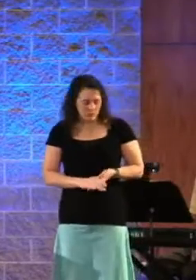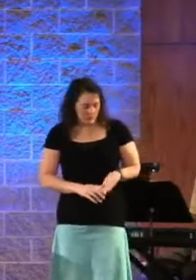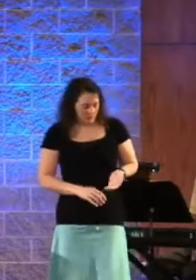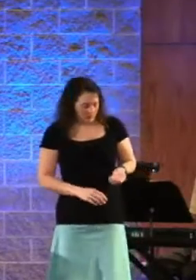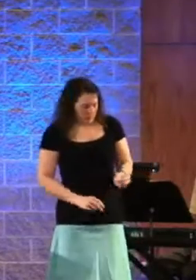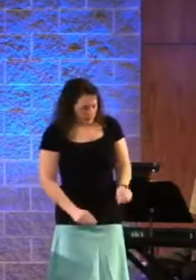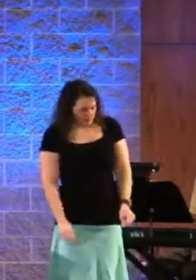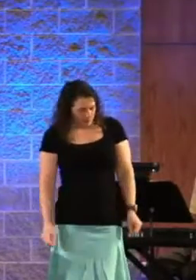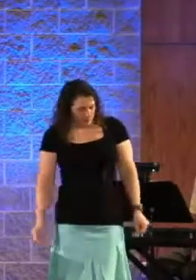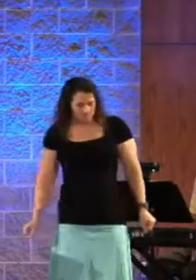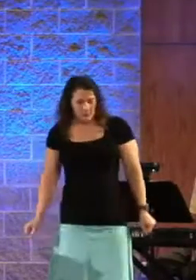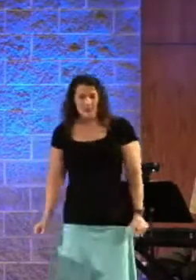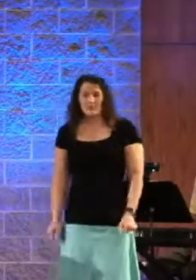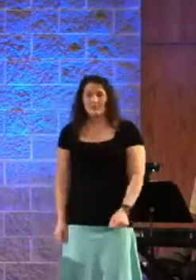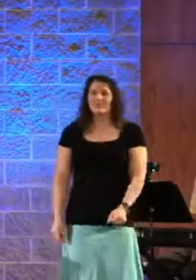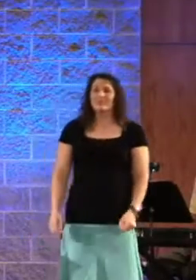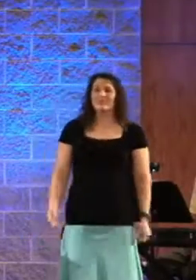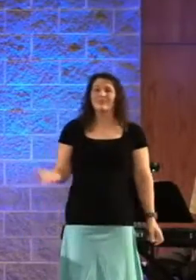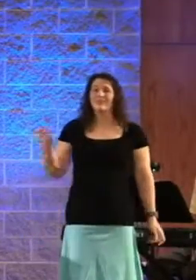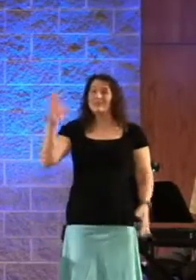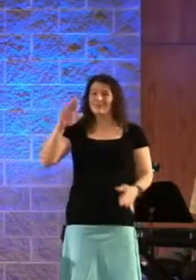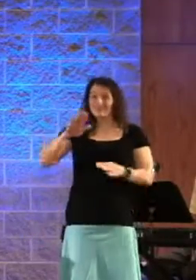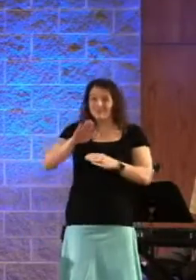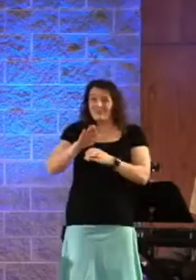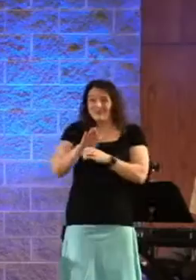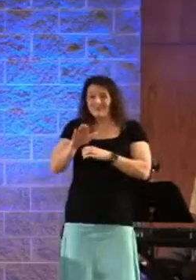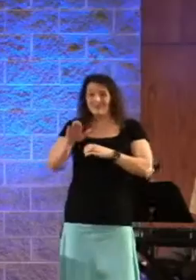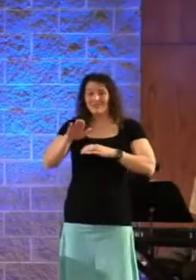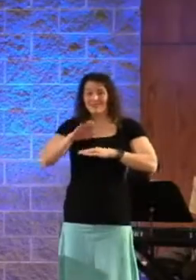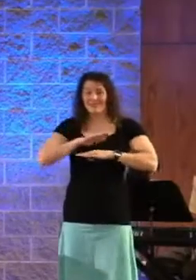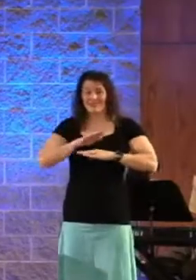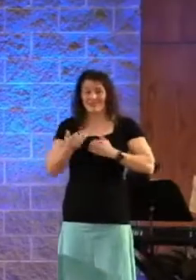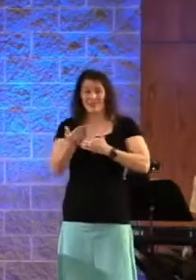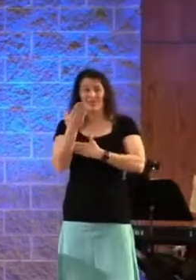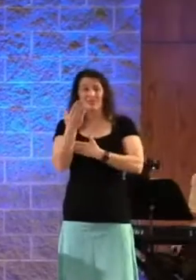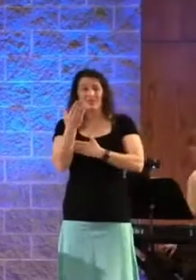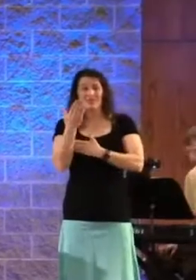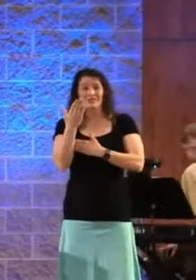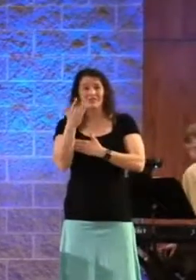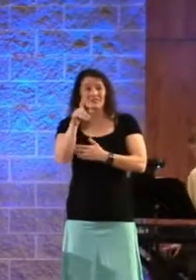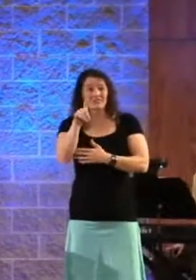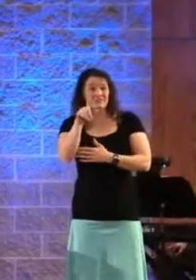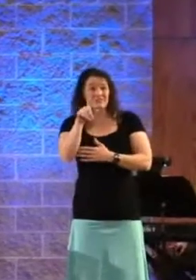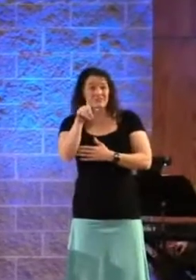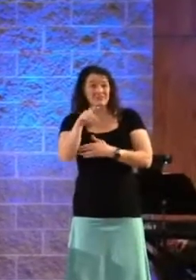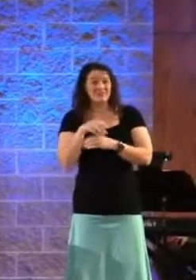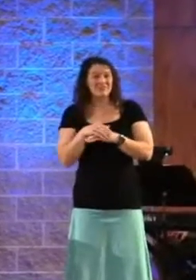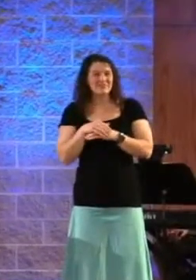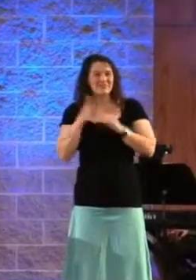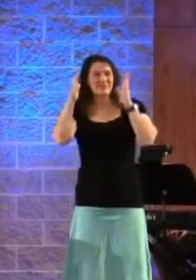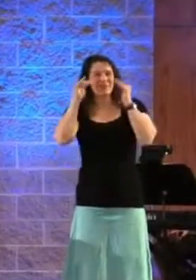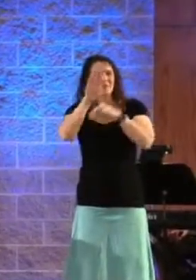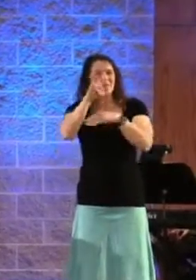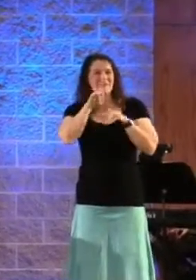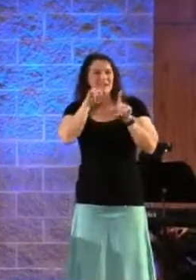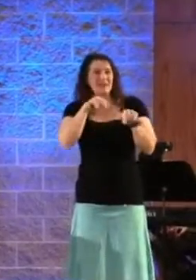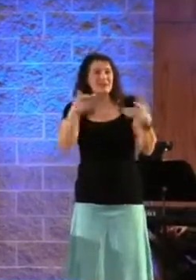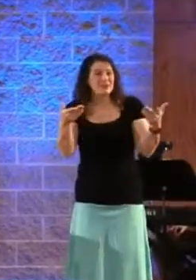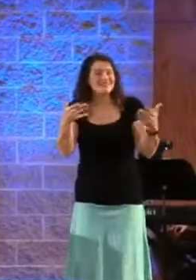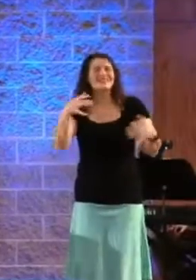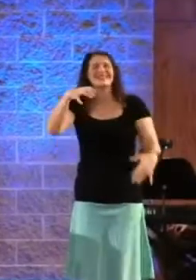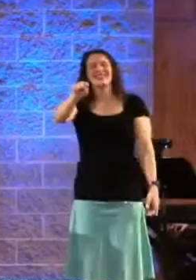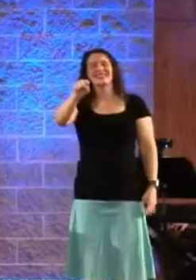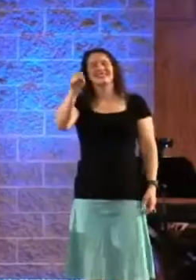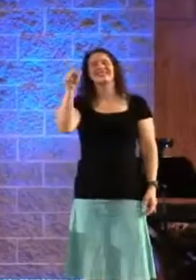God enough for us this morning? I hope your answer is yes. God is enough. What